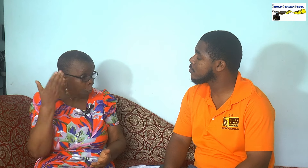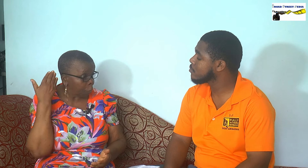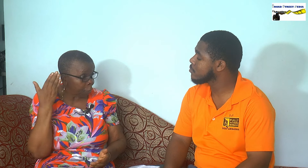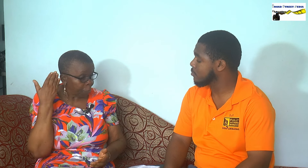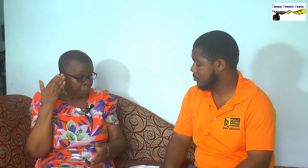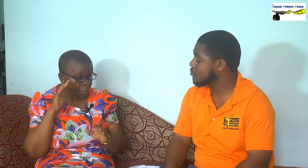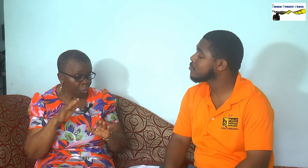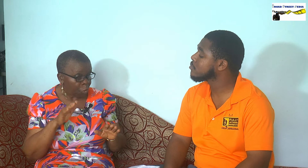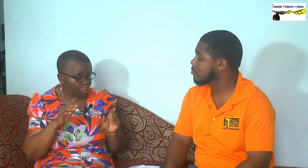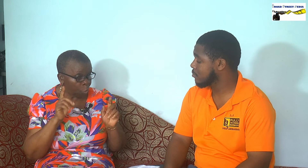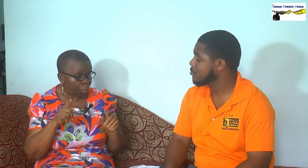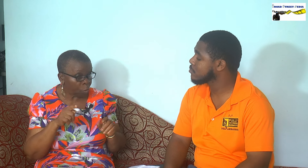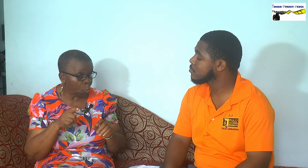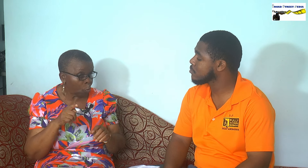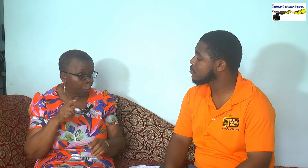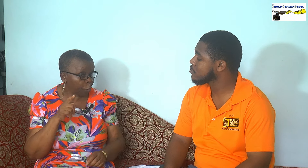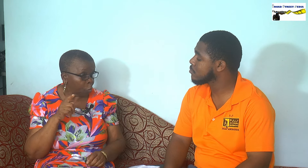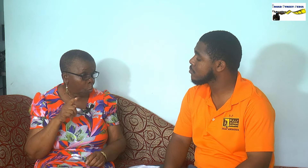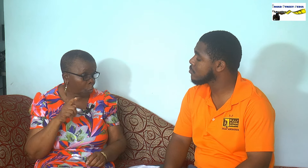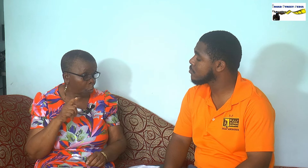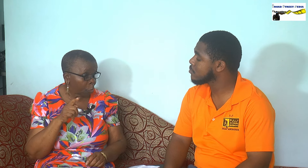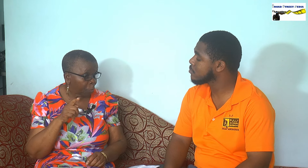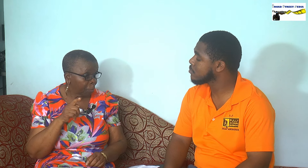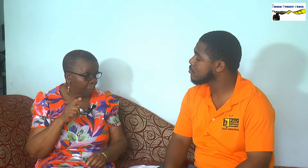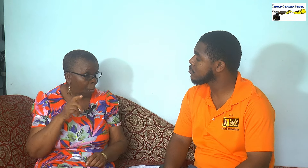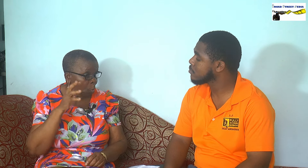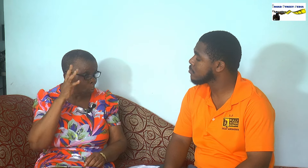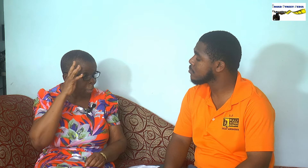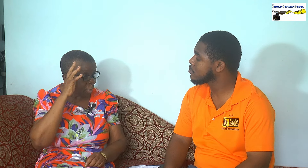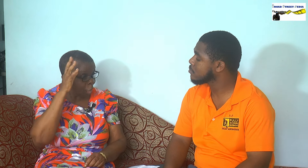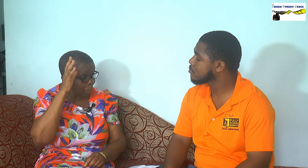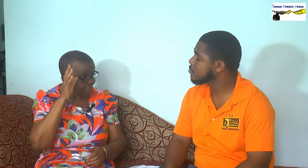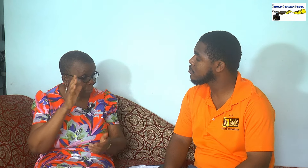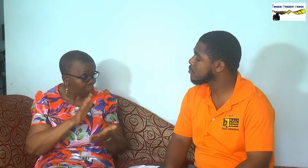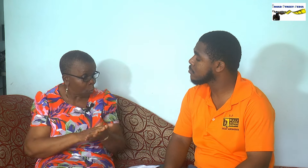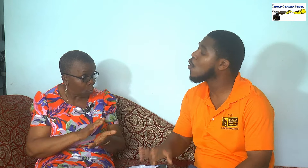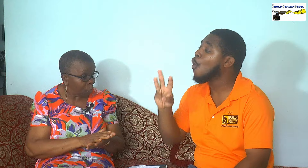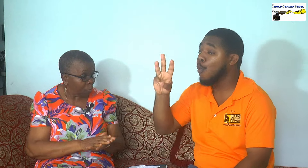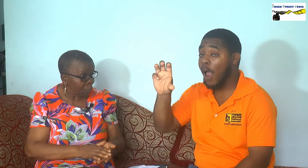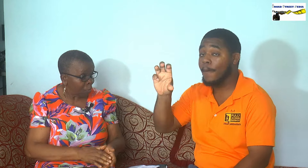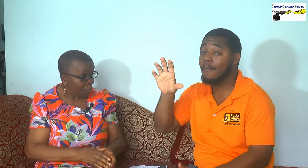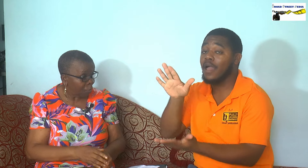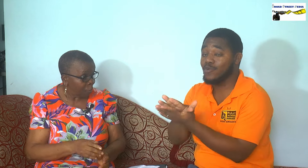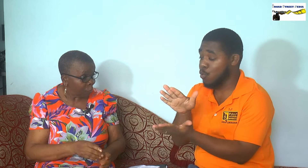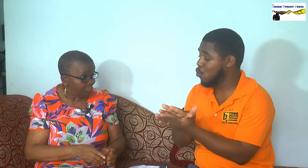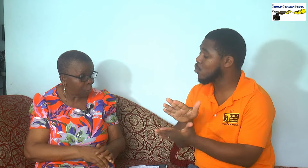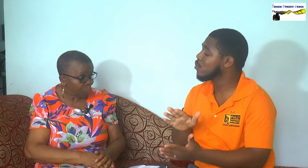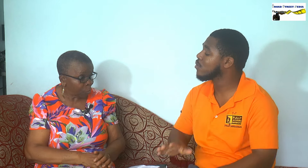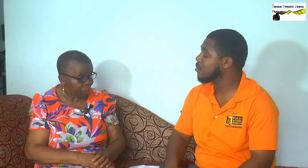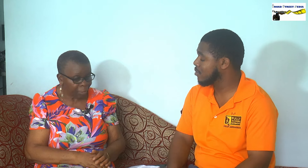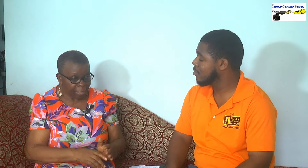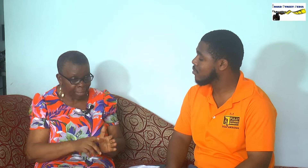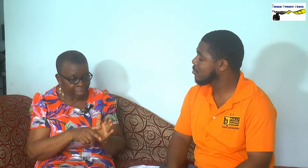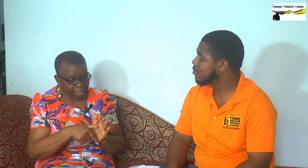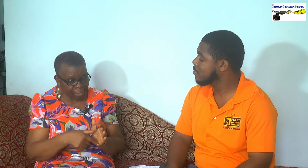Before, the children went over to Wilkie Cumberbatch School. For school. And later